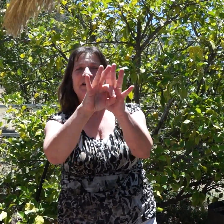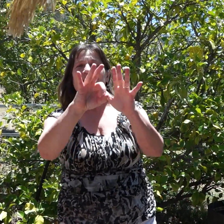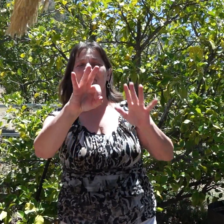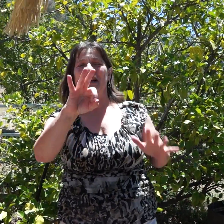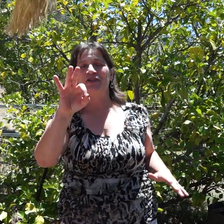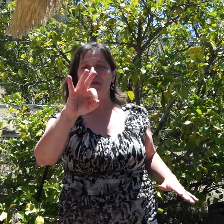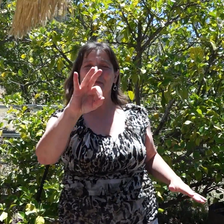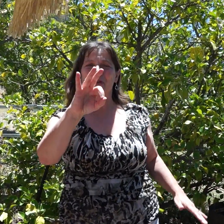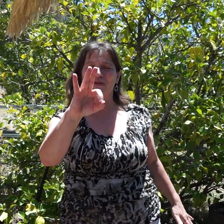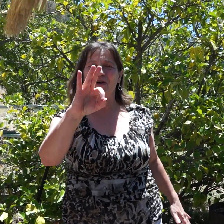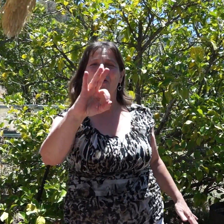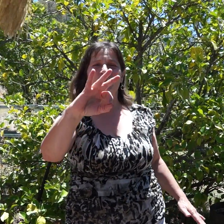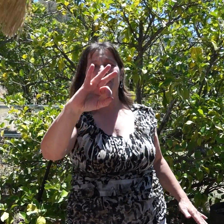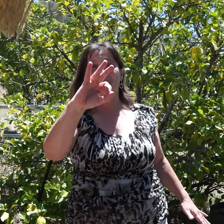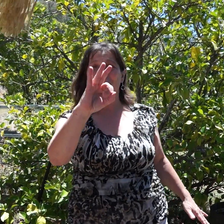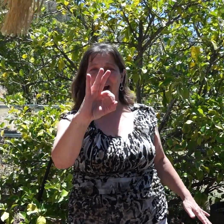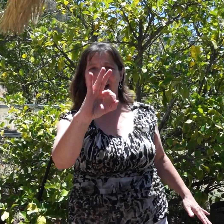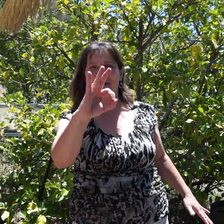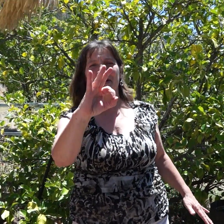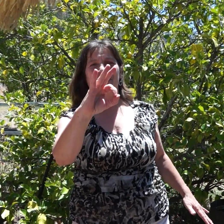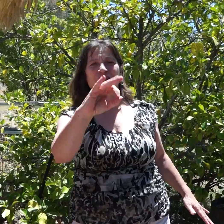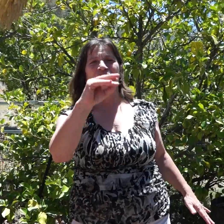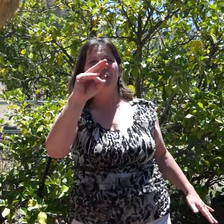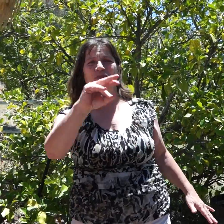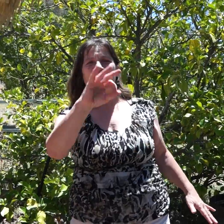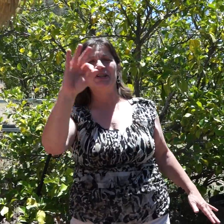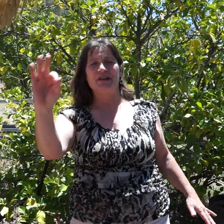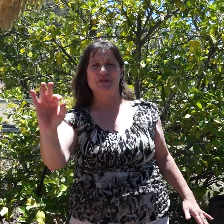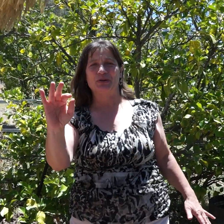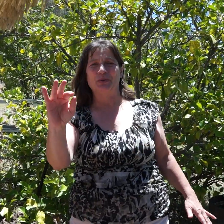in mainstream school was okay, because then you'd go to a deaf school.